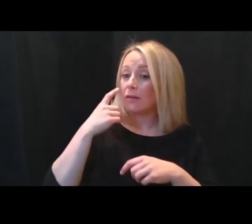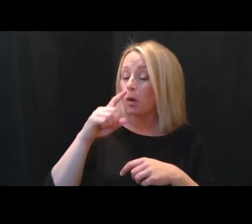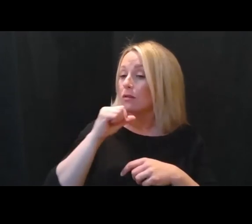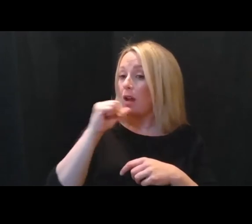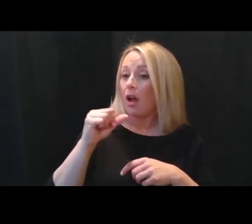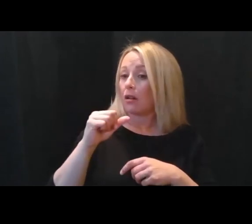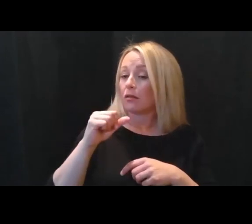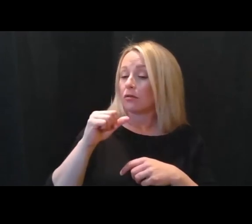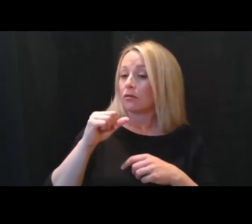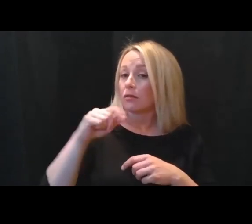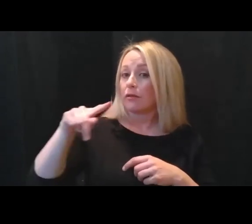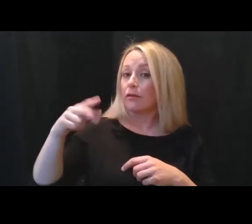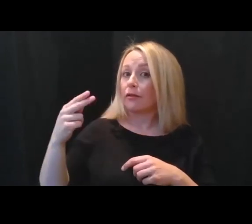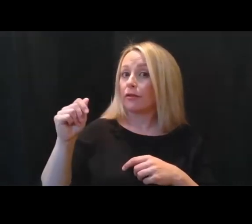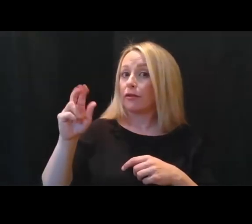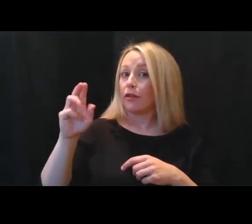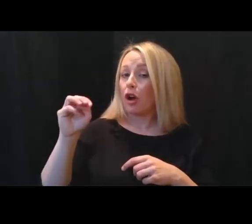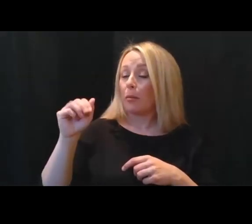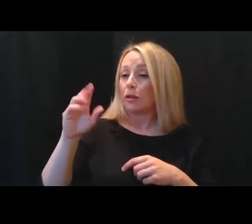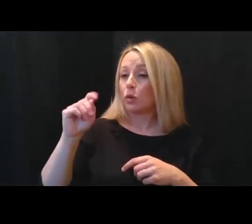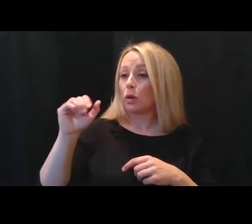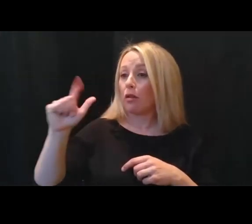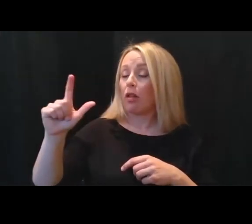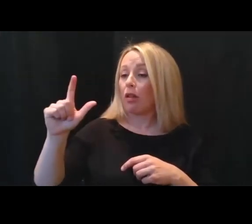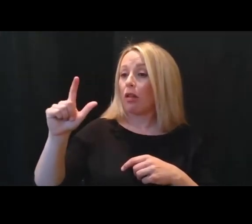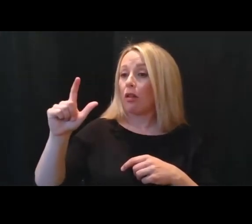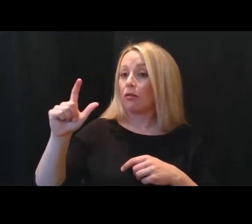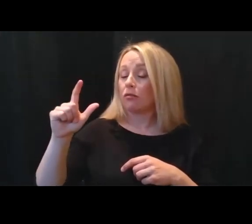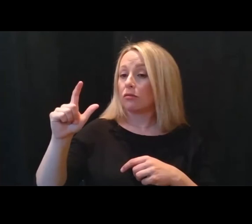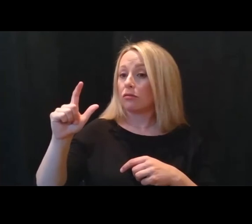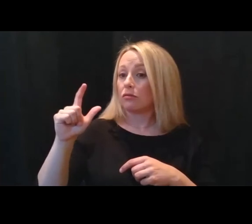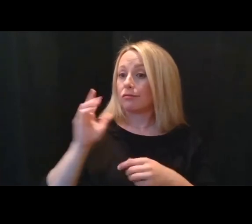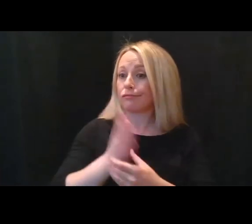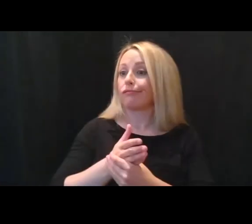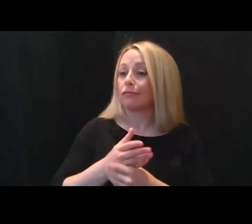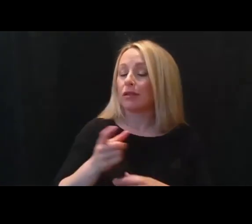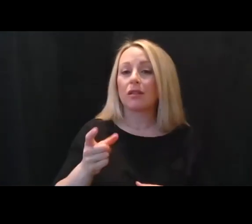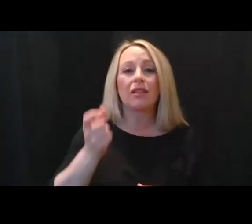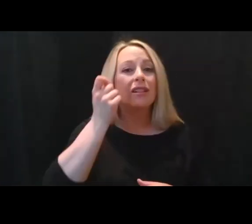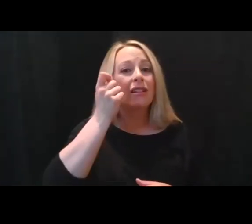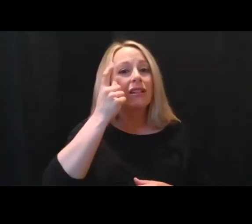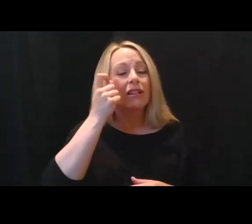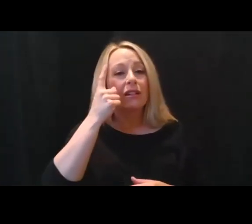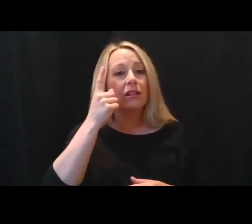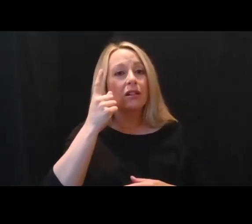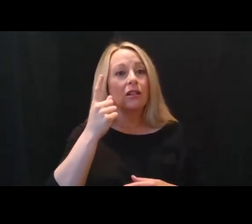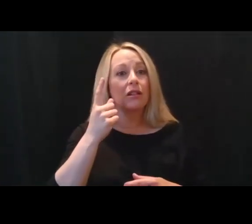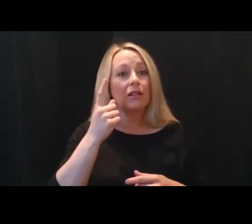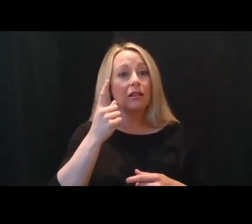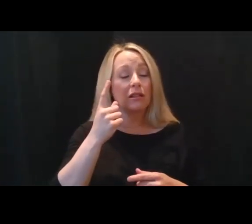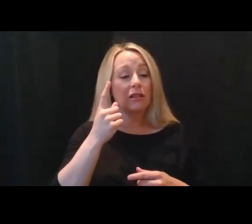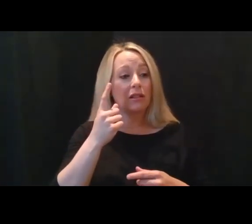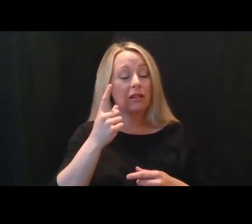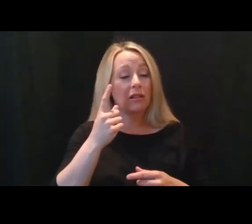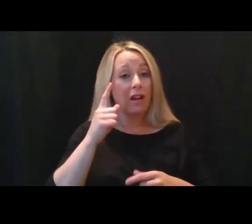the variants don't know the difference. A mask doesn't know the difference between a